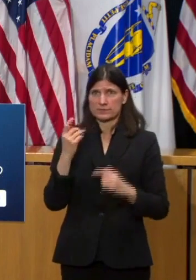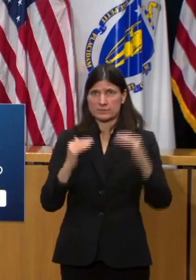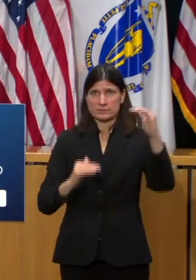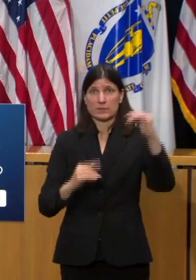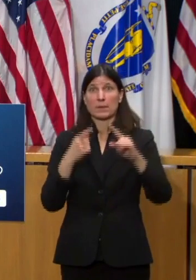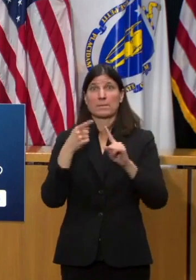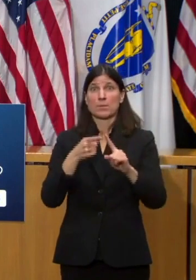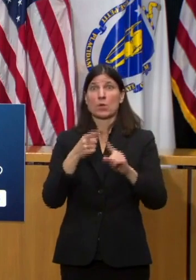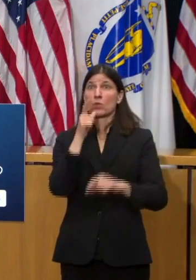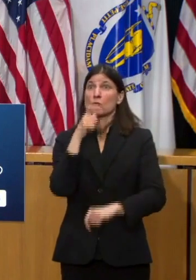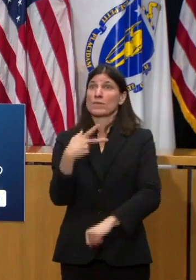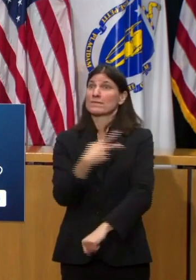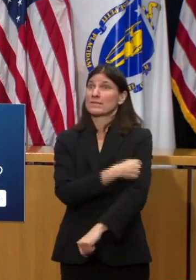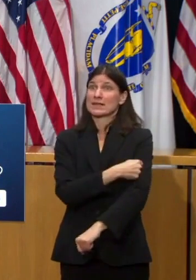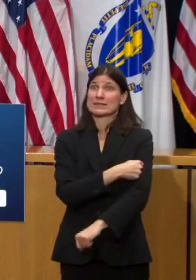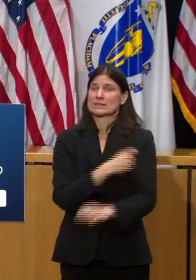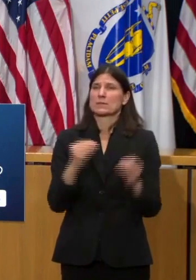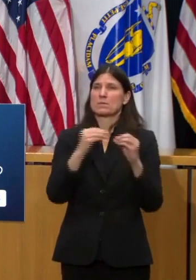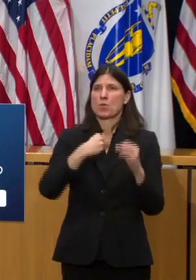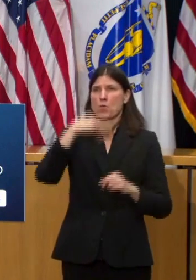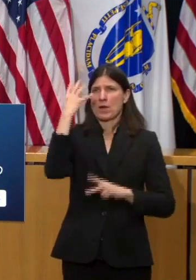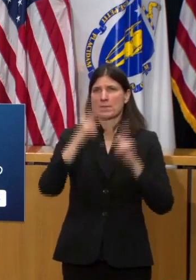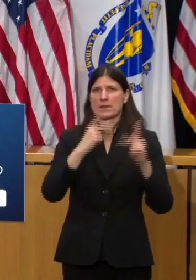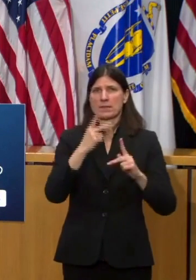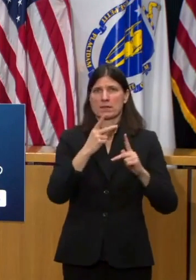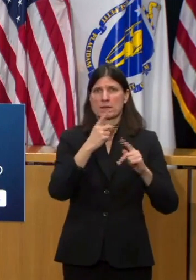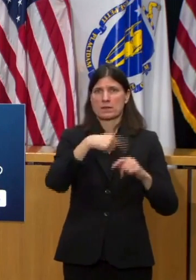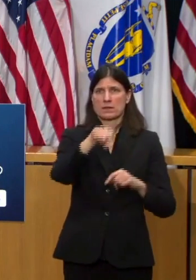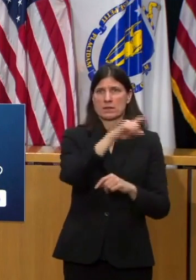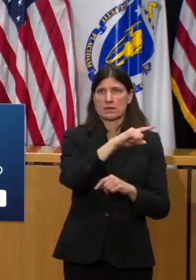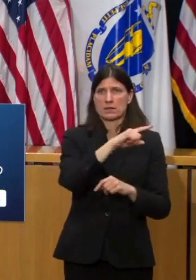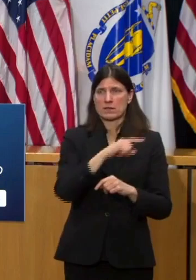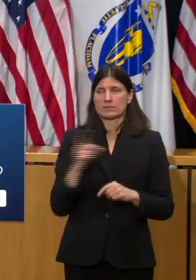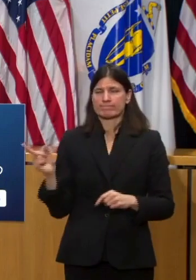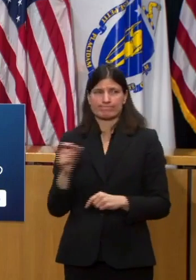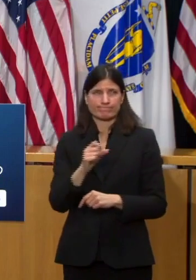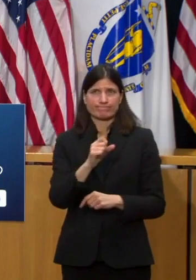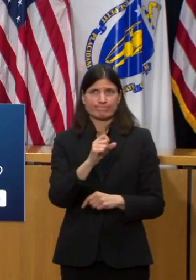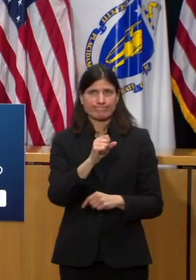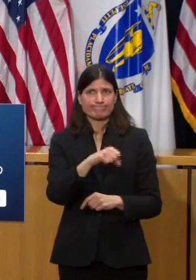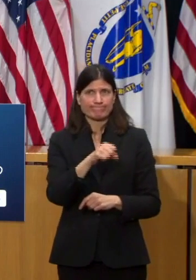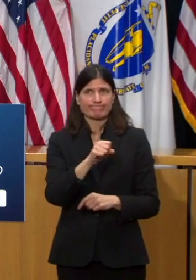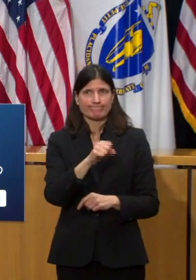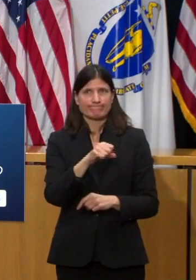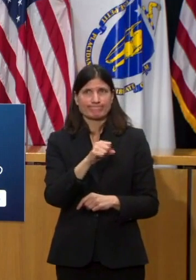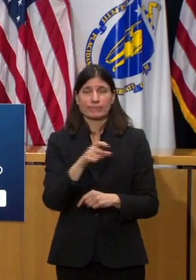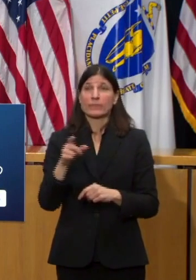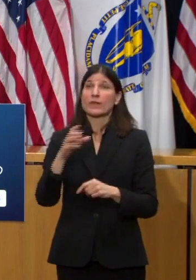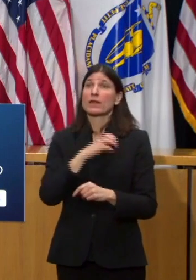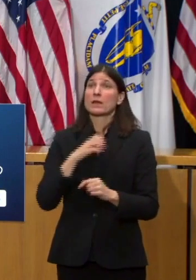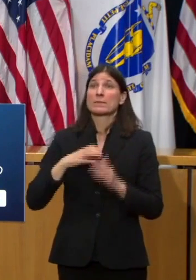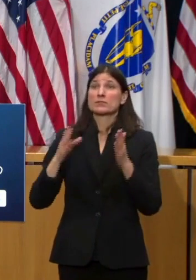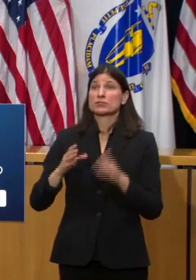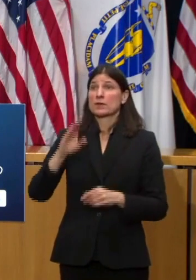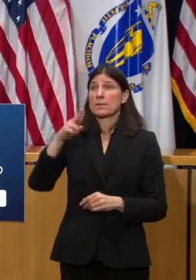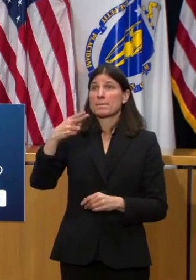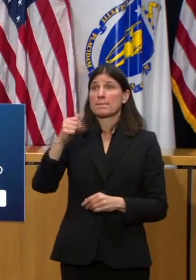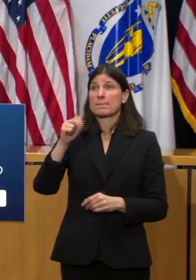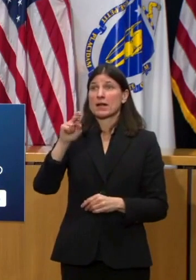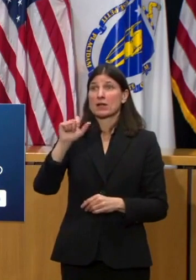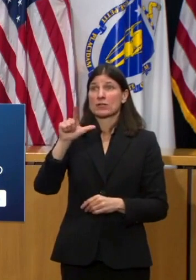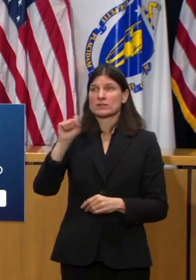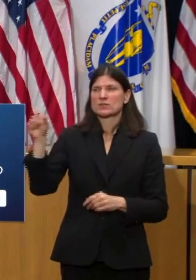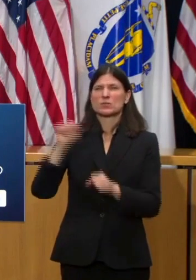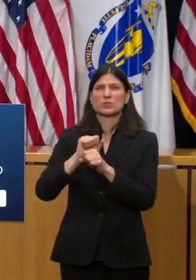communities personally is to say that we're going to work with them to figure out how we can enhance vaccination efforts in